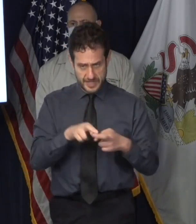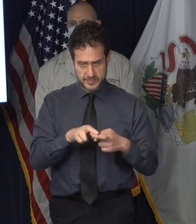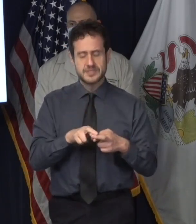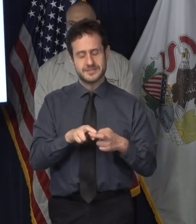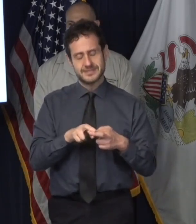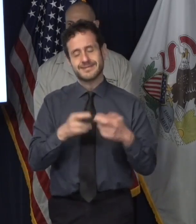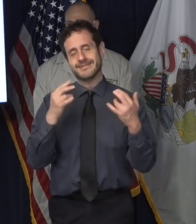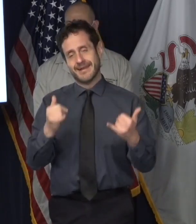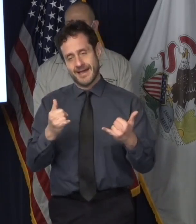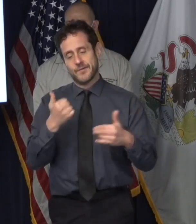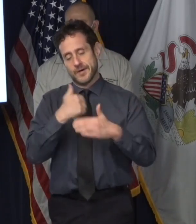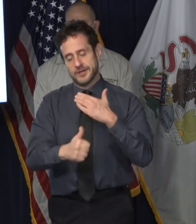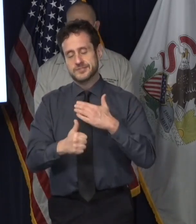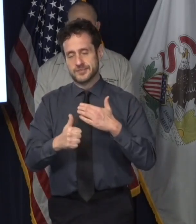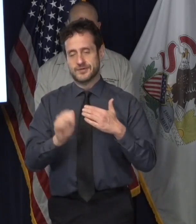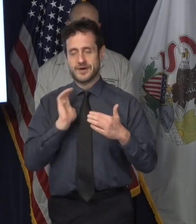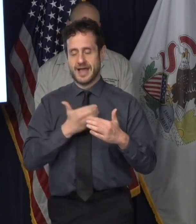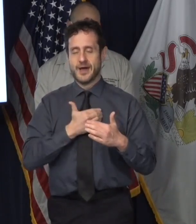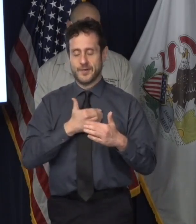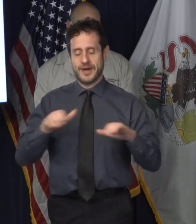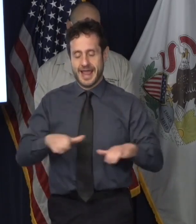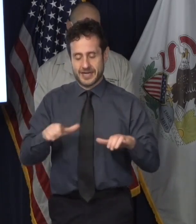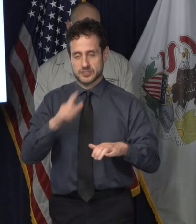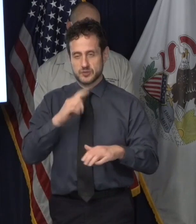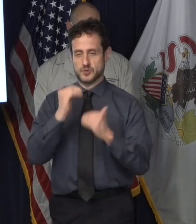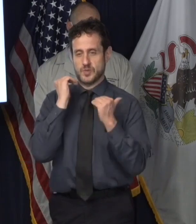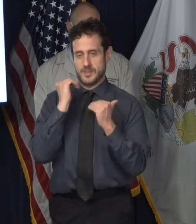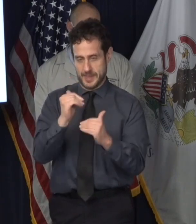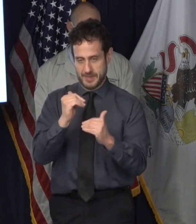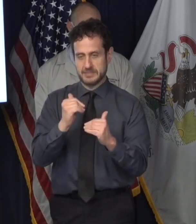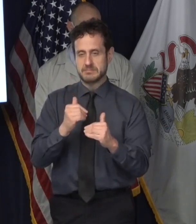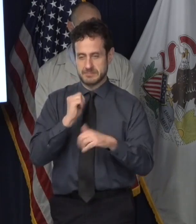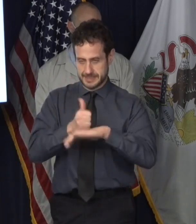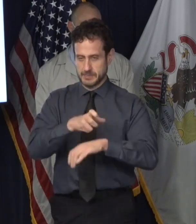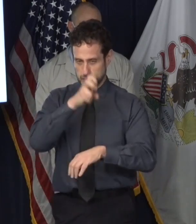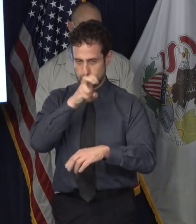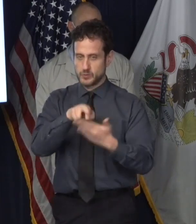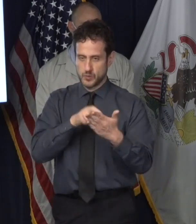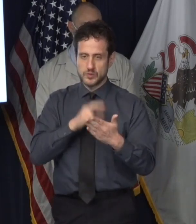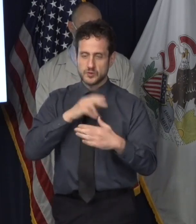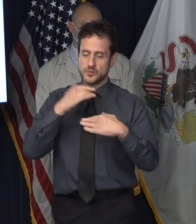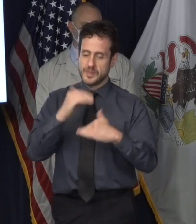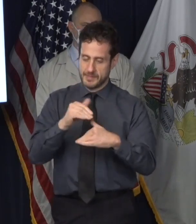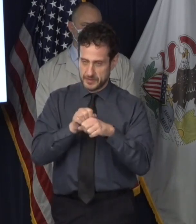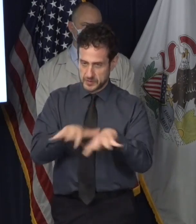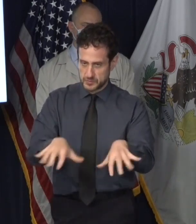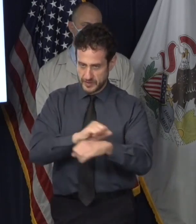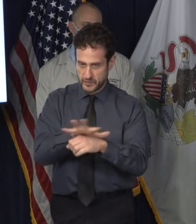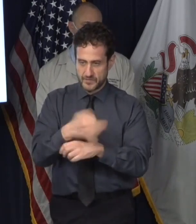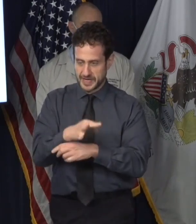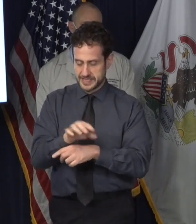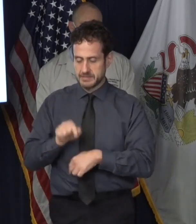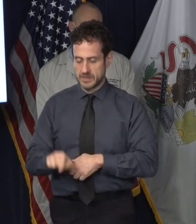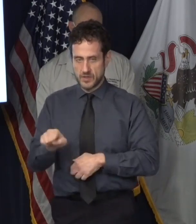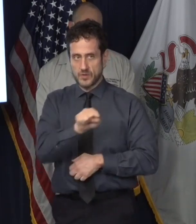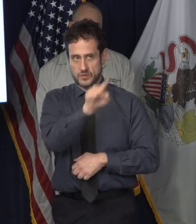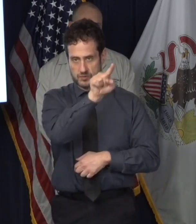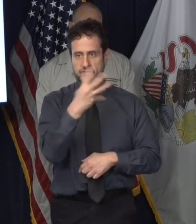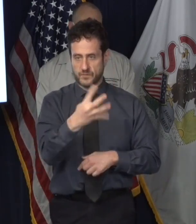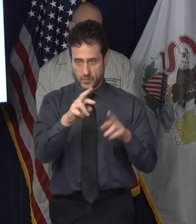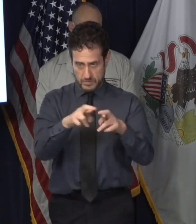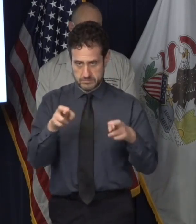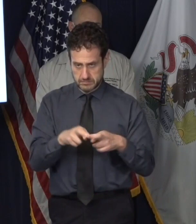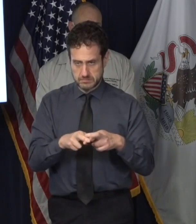action metric. By the end of this week, those 4 regions will be operating under the standard